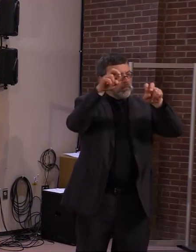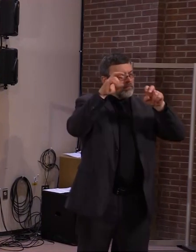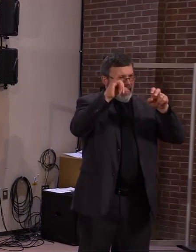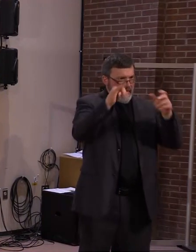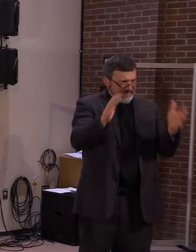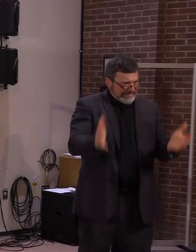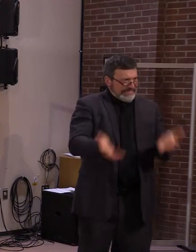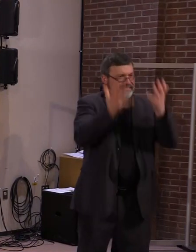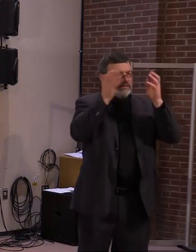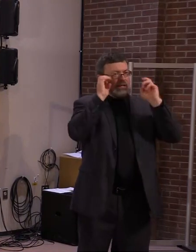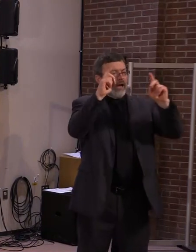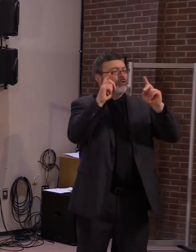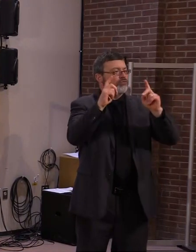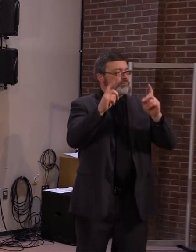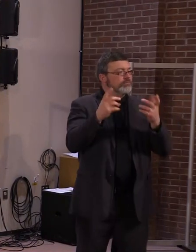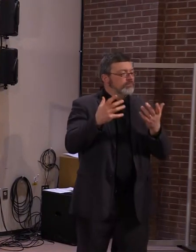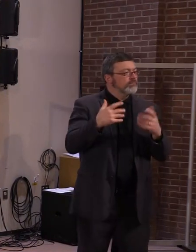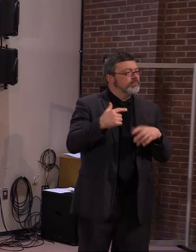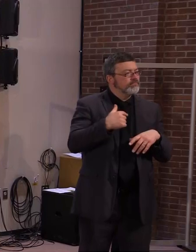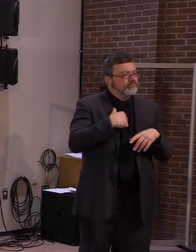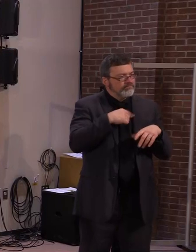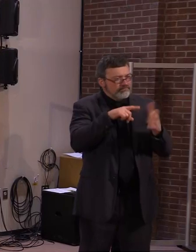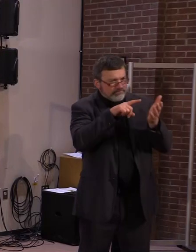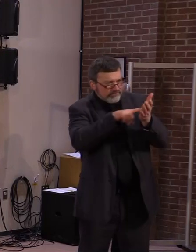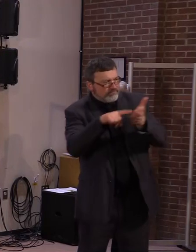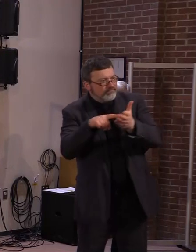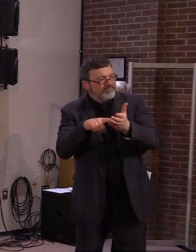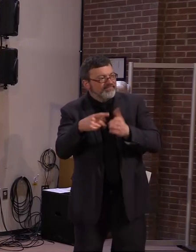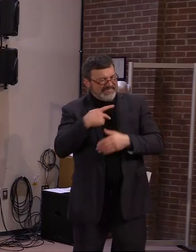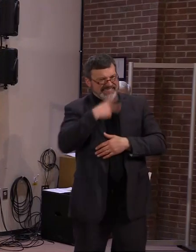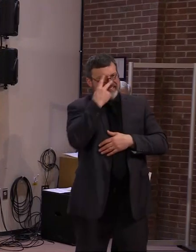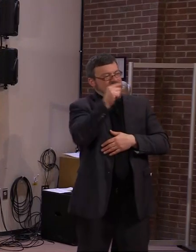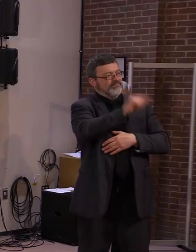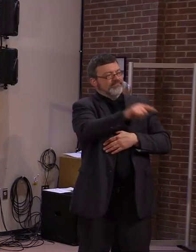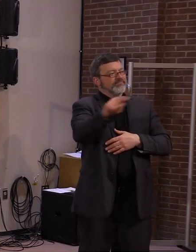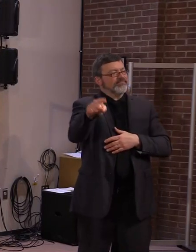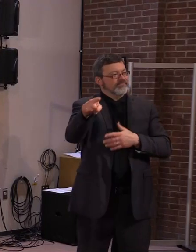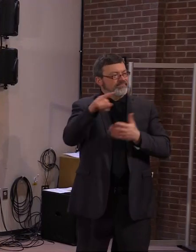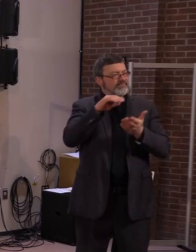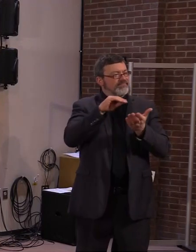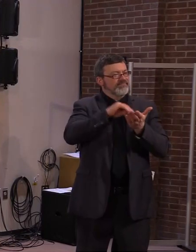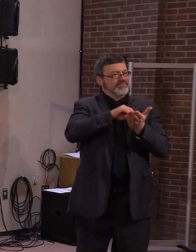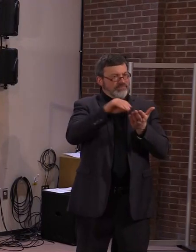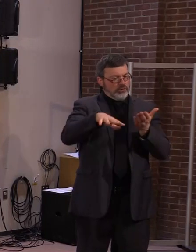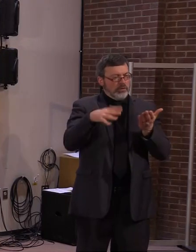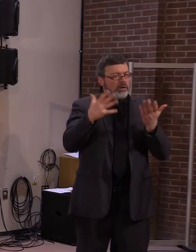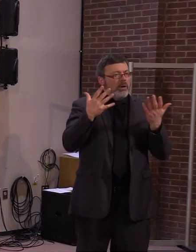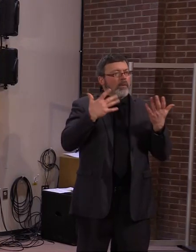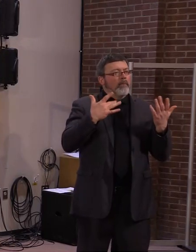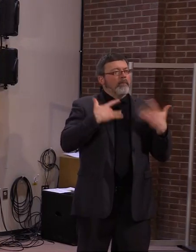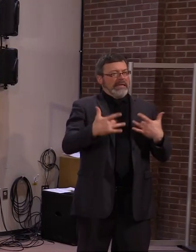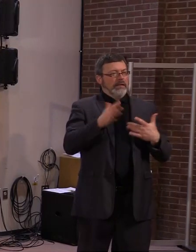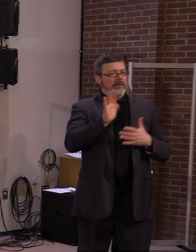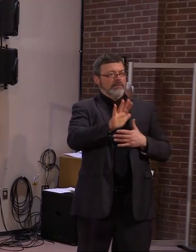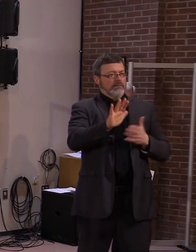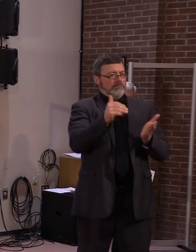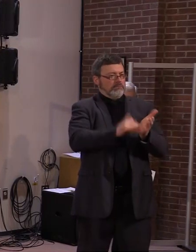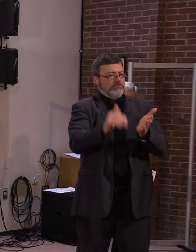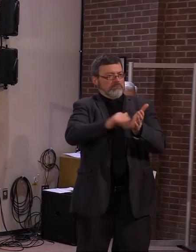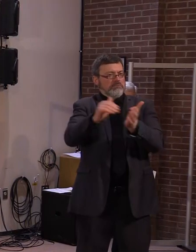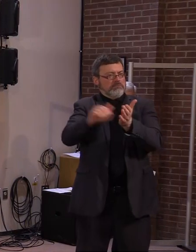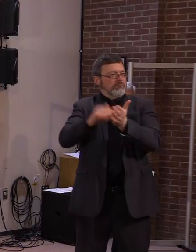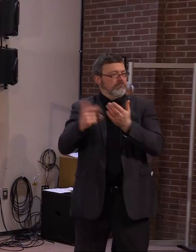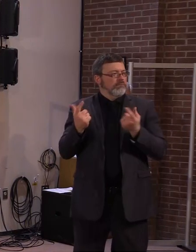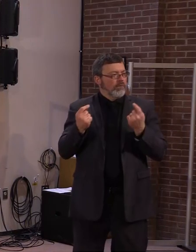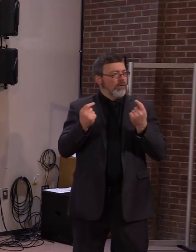start to understand the patterns of student need as a result of the pandemic. The other was to have the ESTs function as an interface between state,